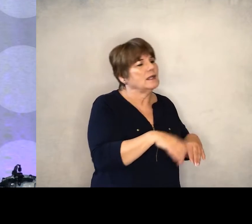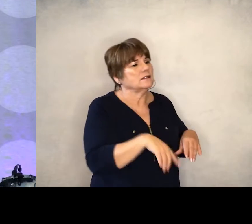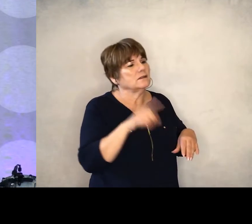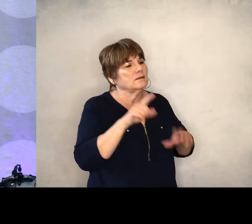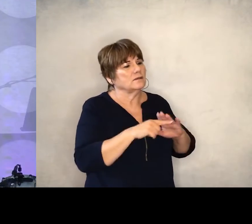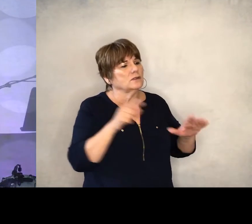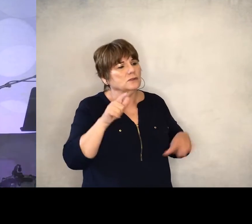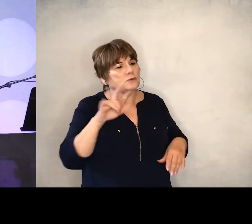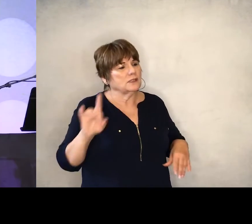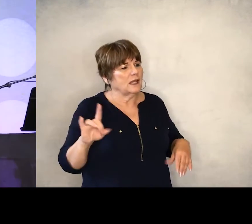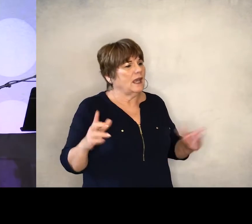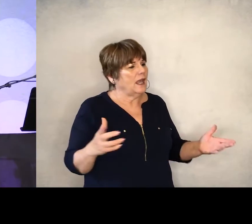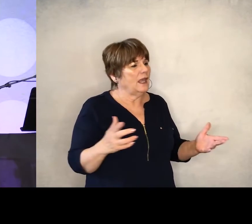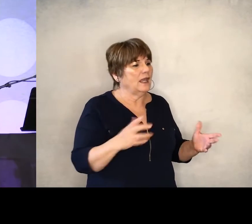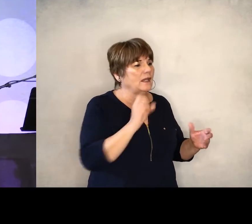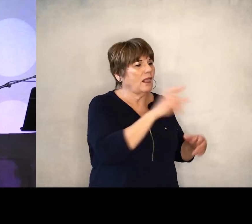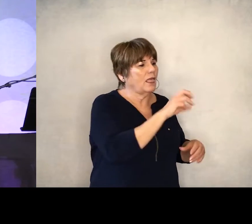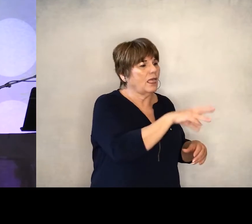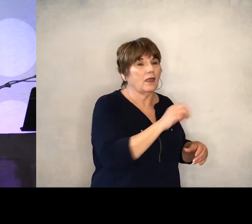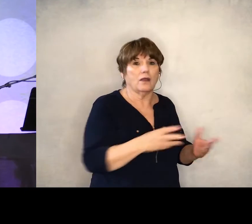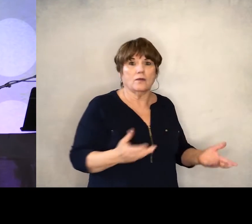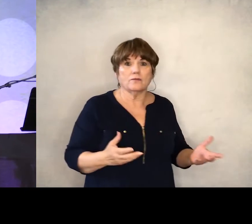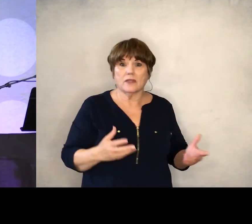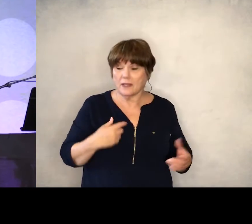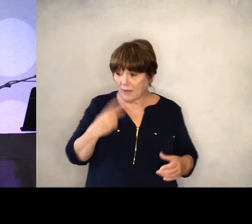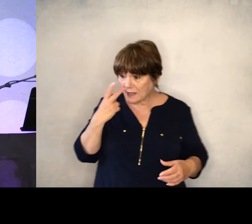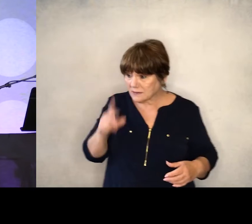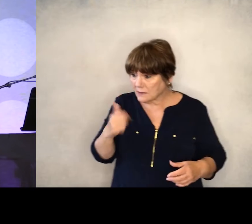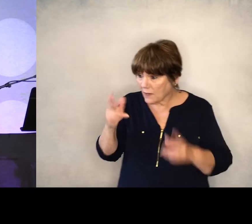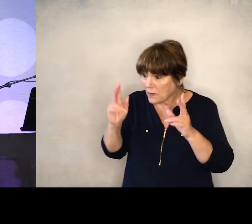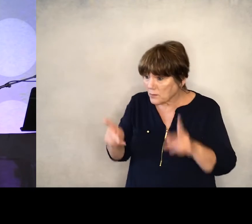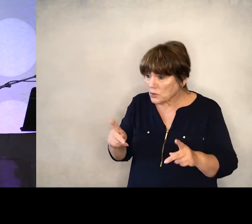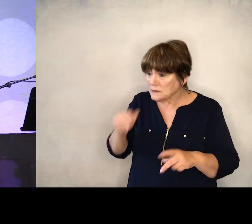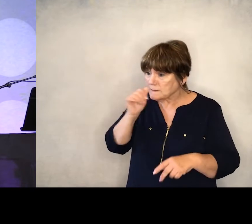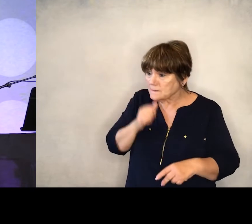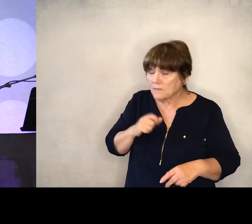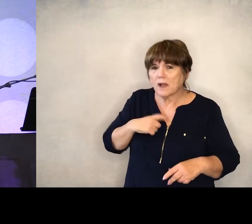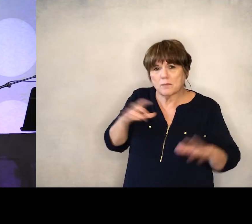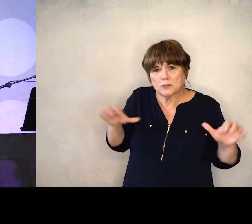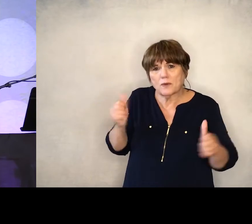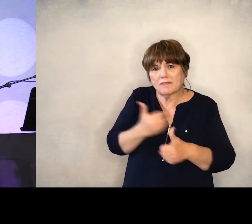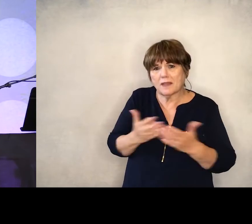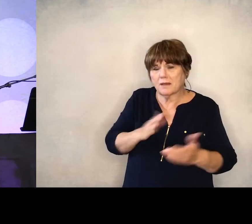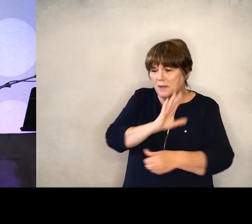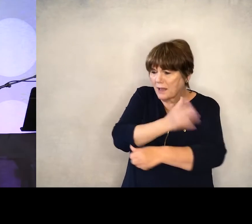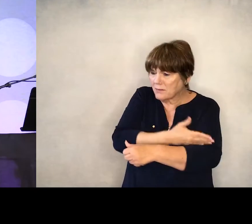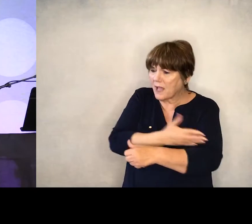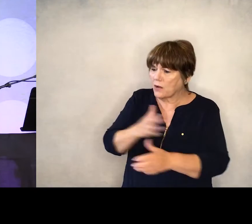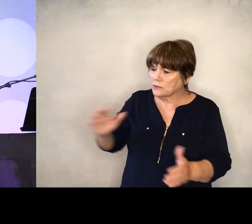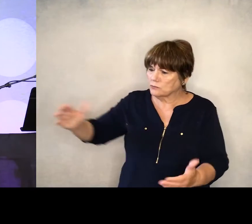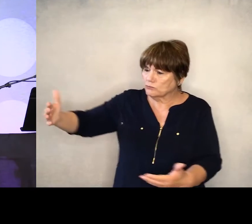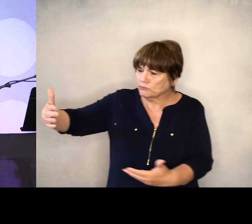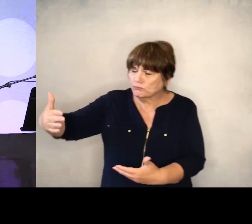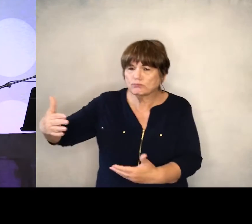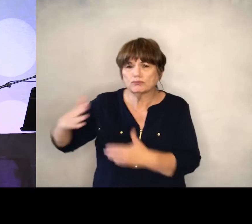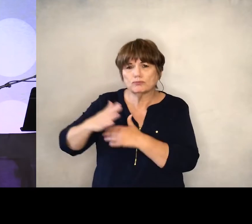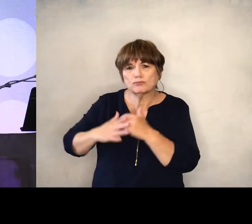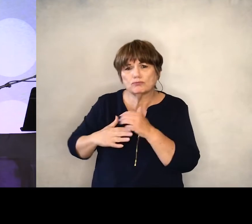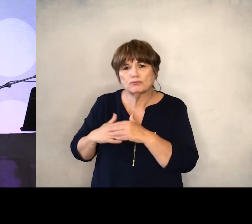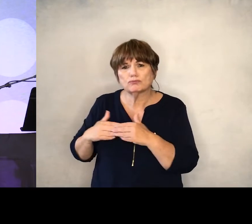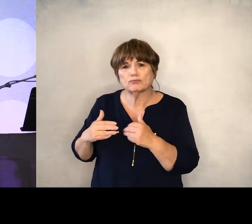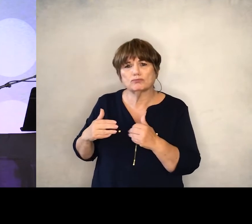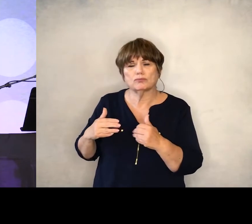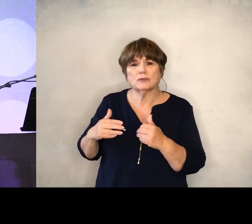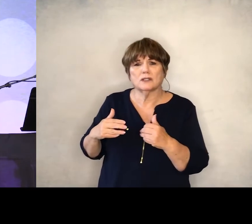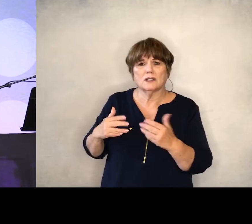If I see another person who is suffering, I must do everything in my power to alleviate that suffering and not be concerned that I am